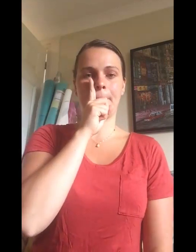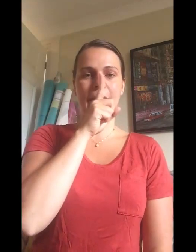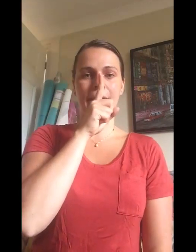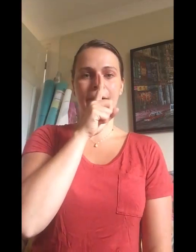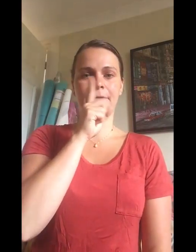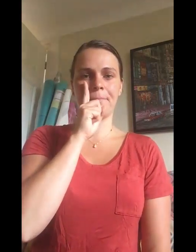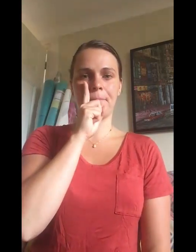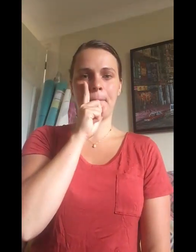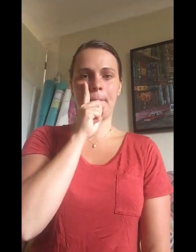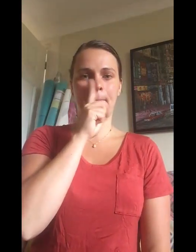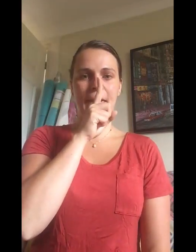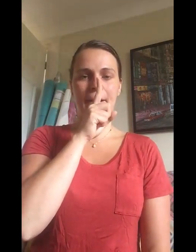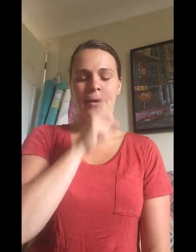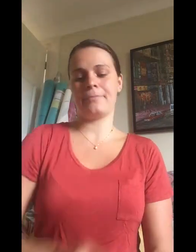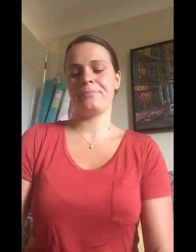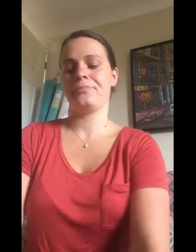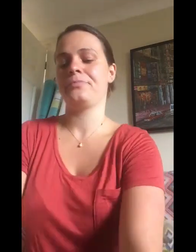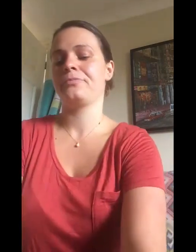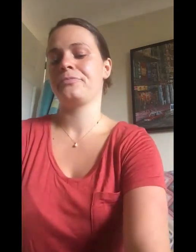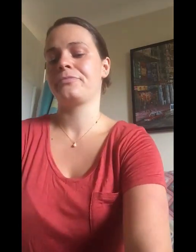pink, pink.